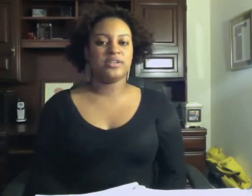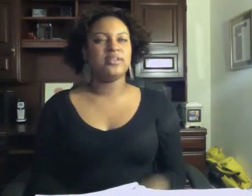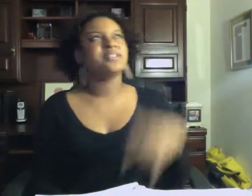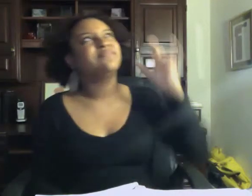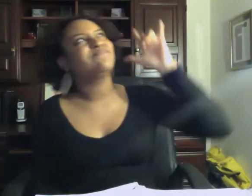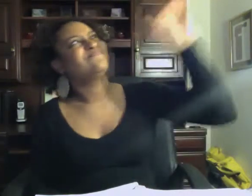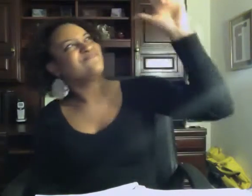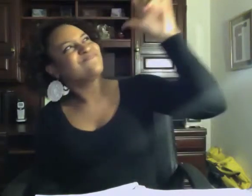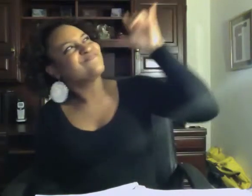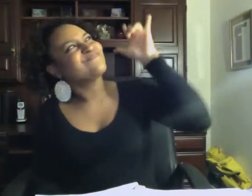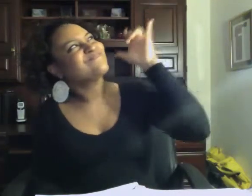is,